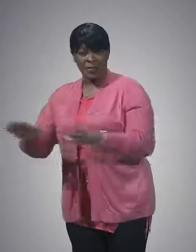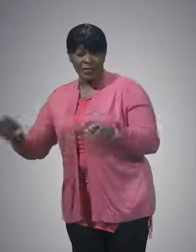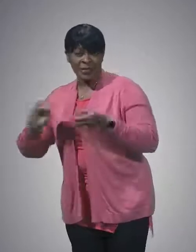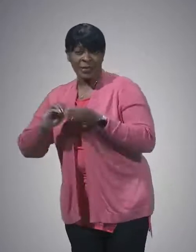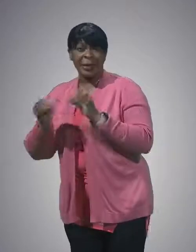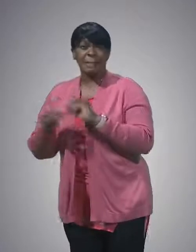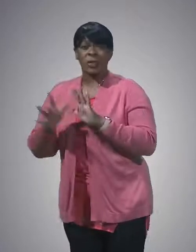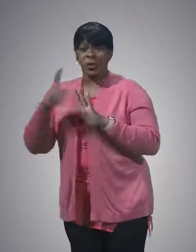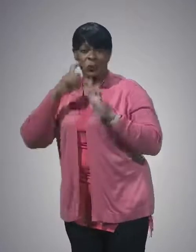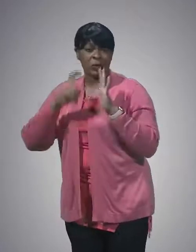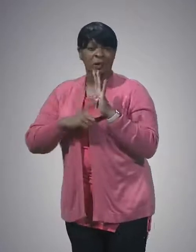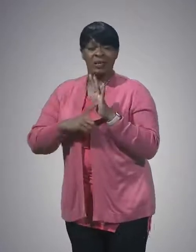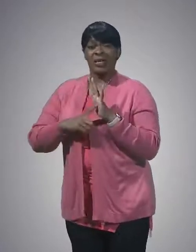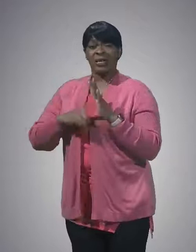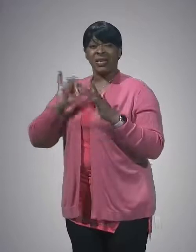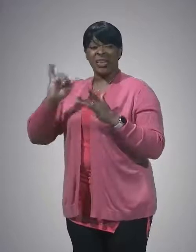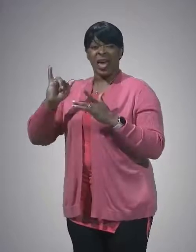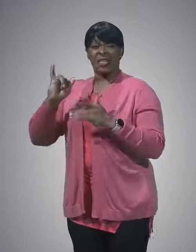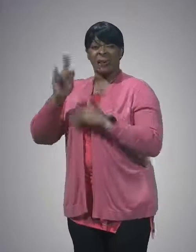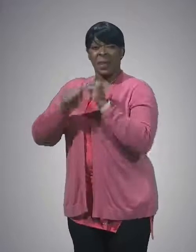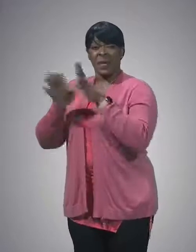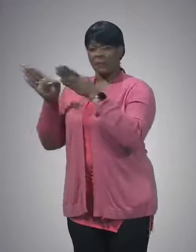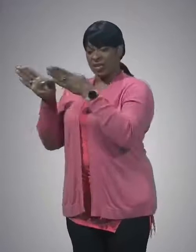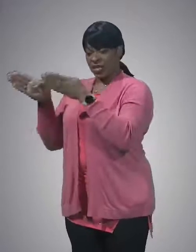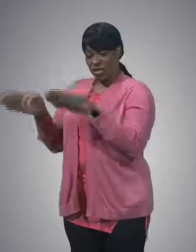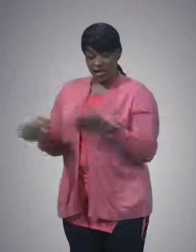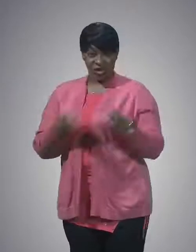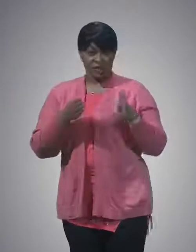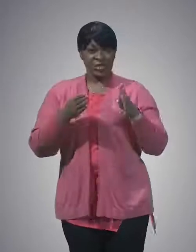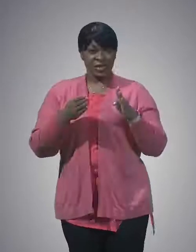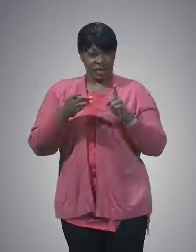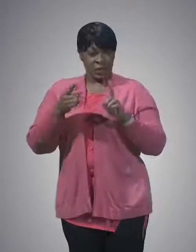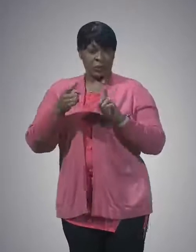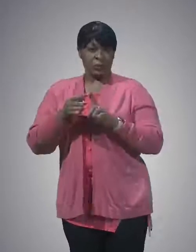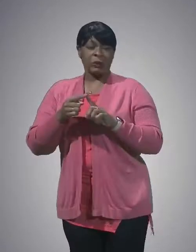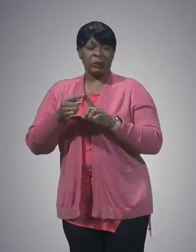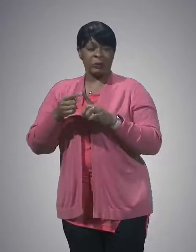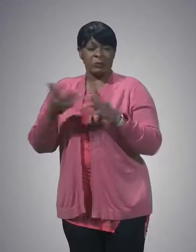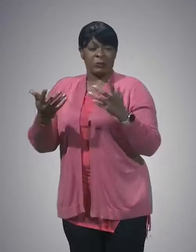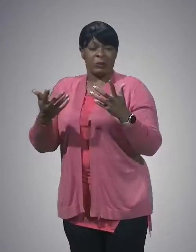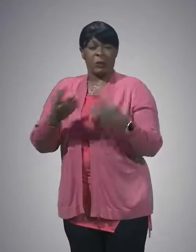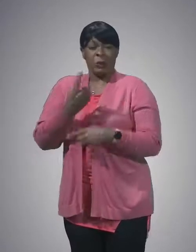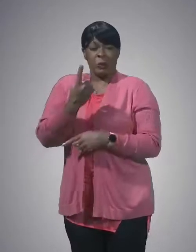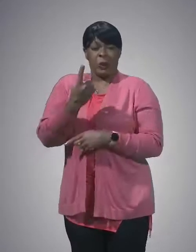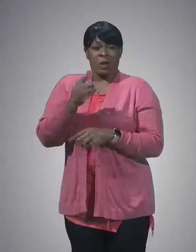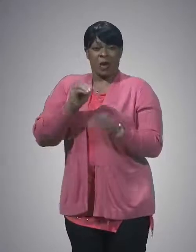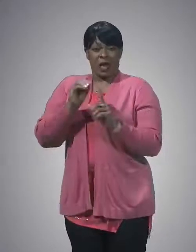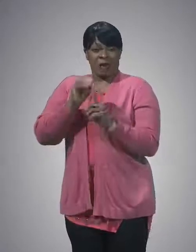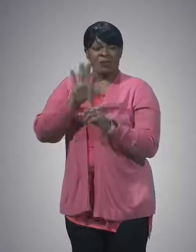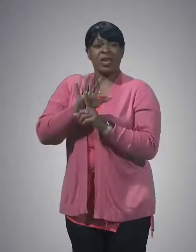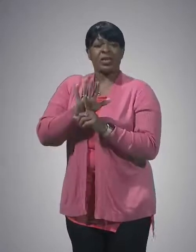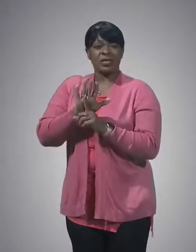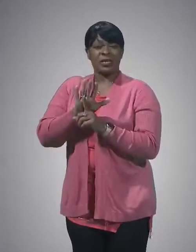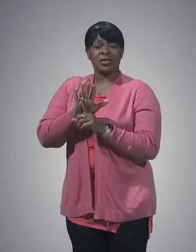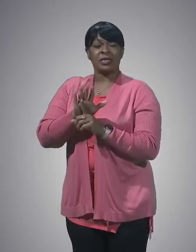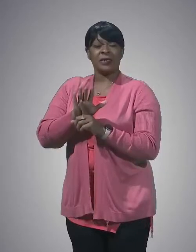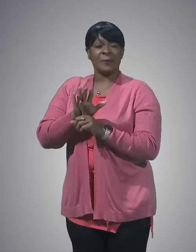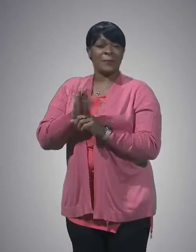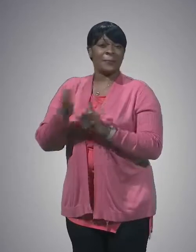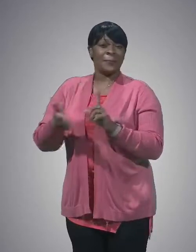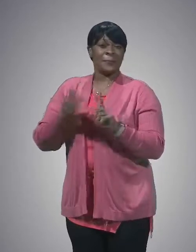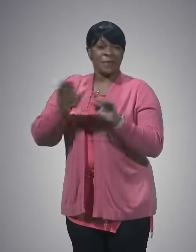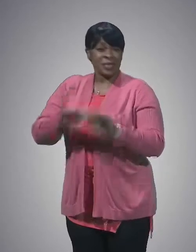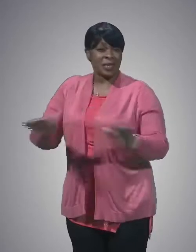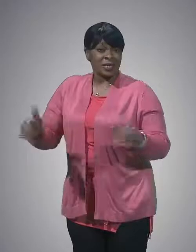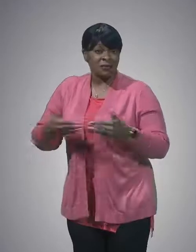pediatric cases? Is this pandemic shifting to be, one that is affecting kids?